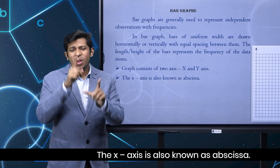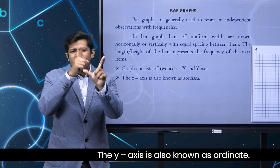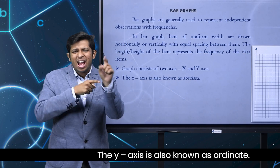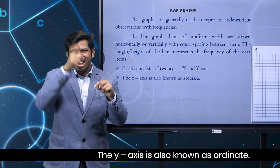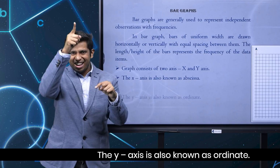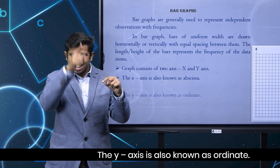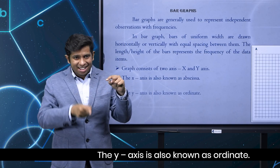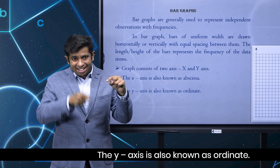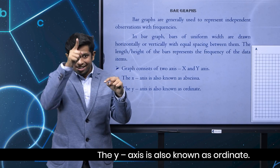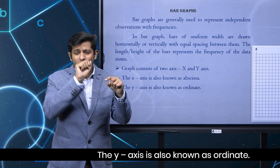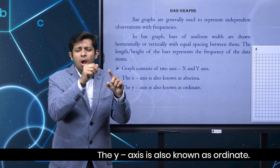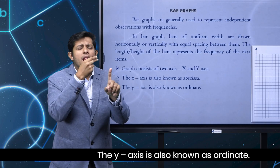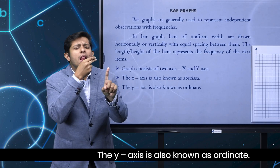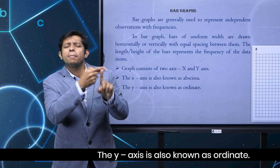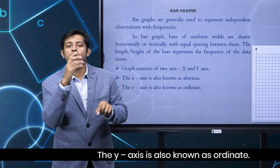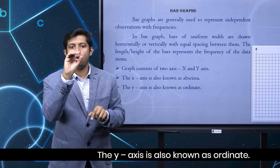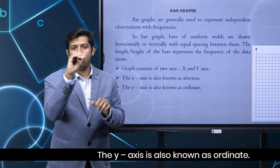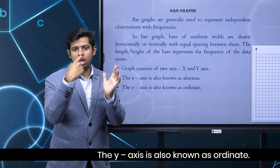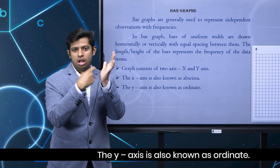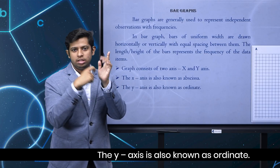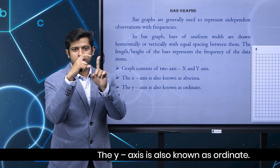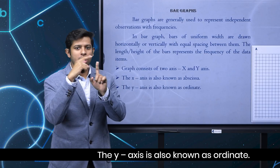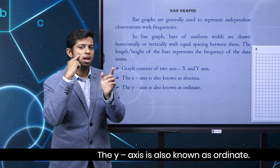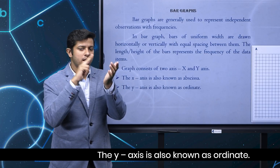The y-axis is also known as ordinate.